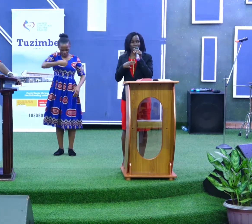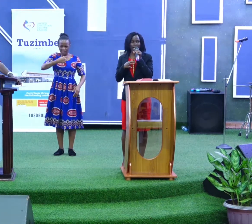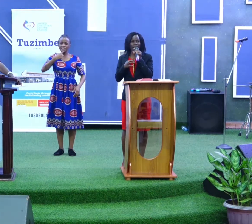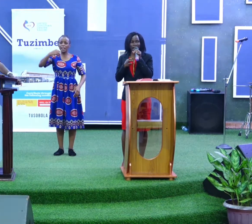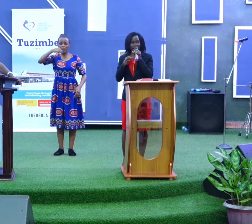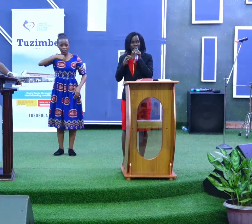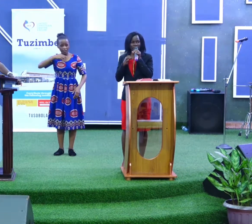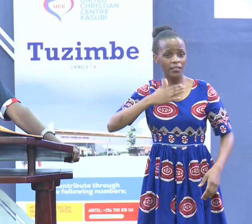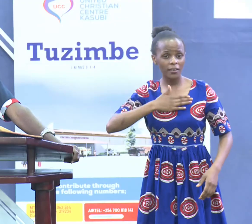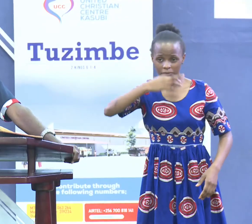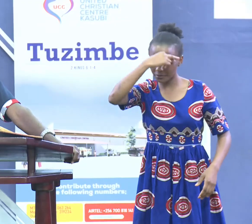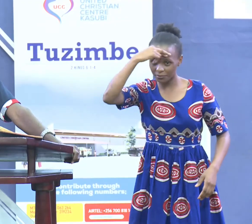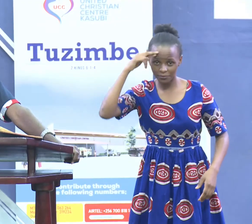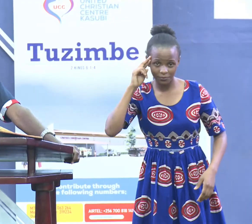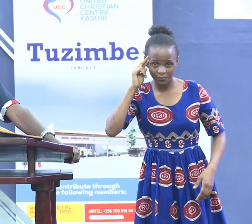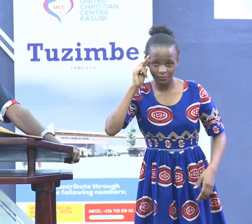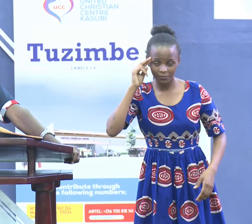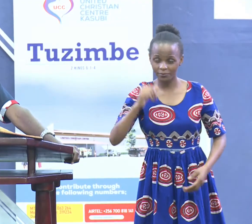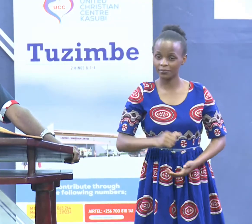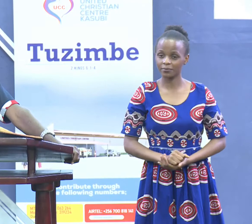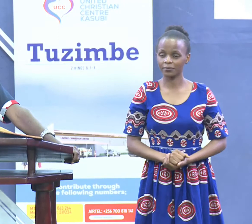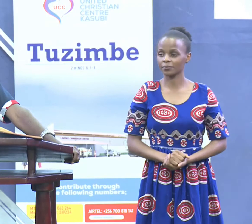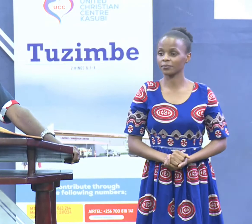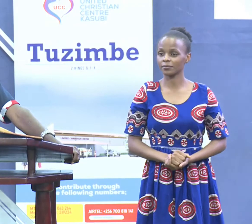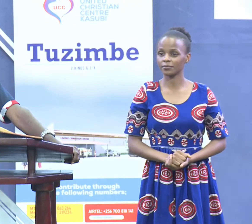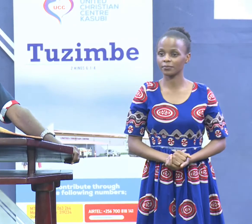and say, I am the reason.